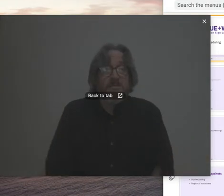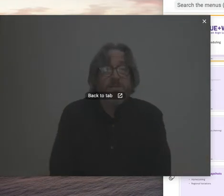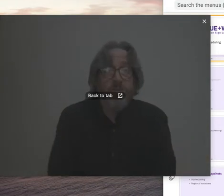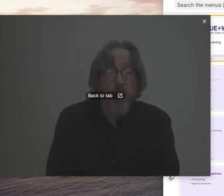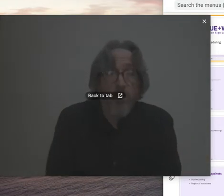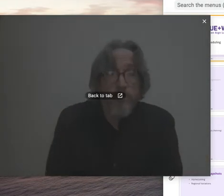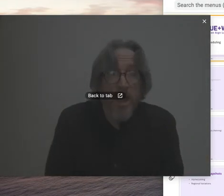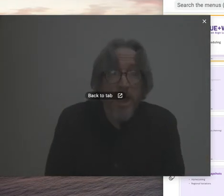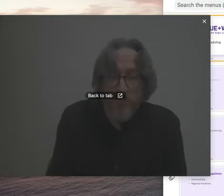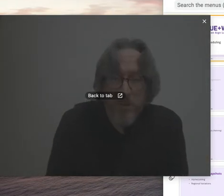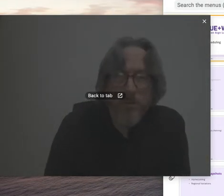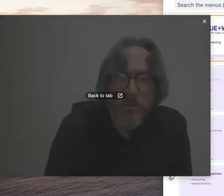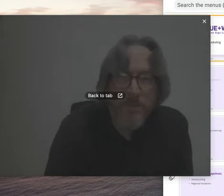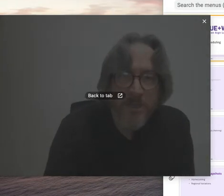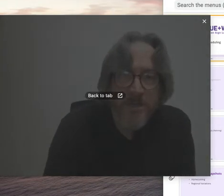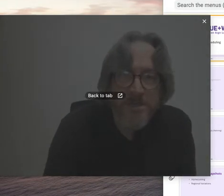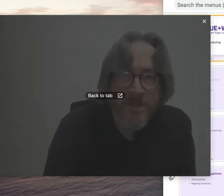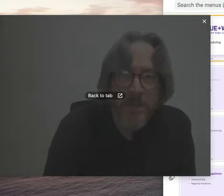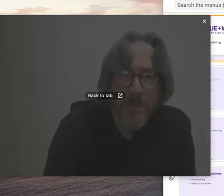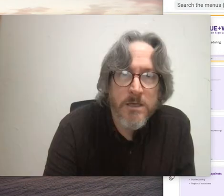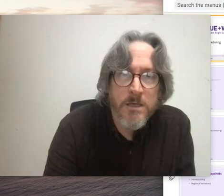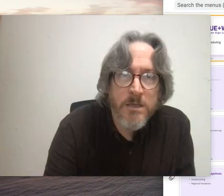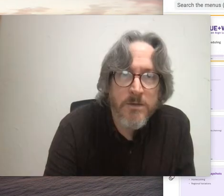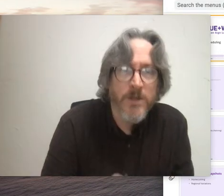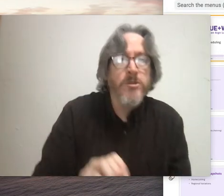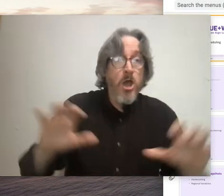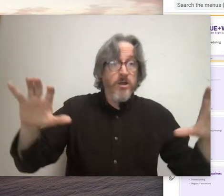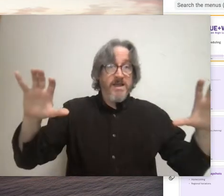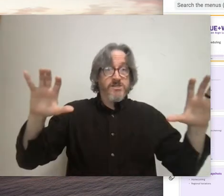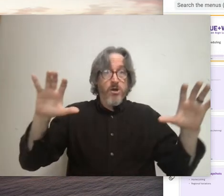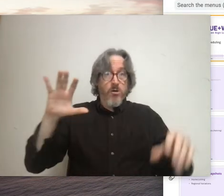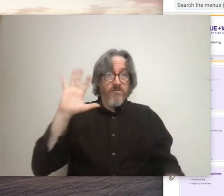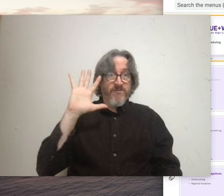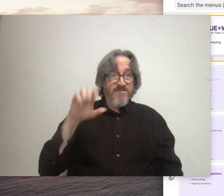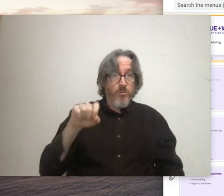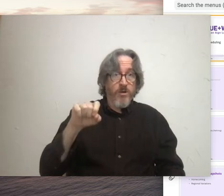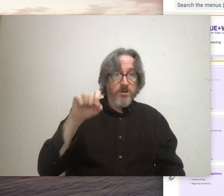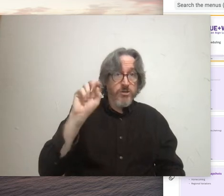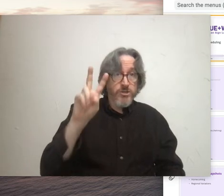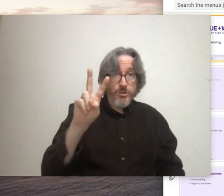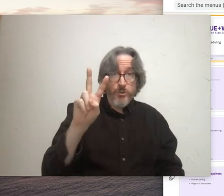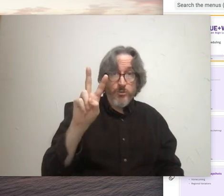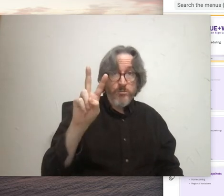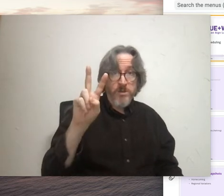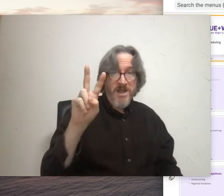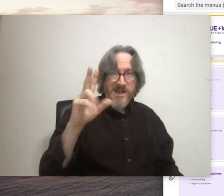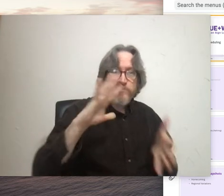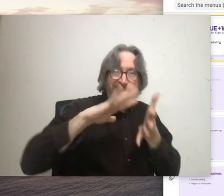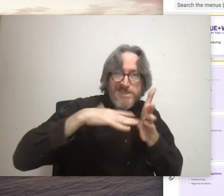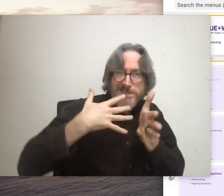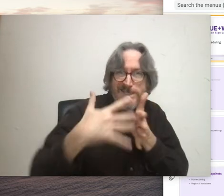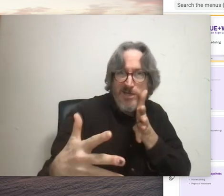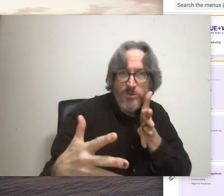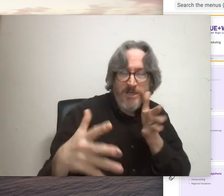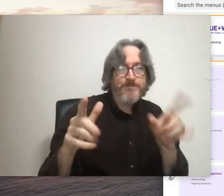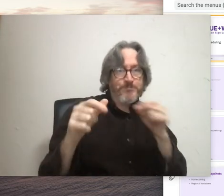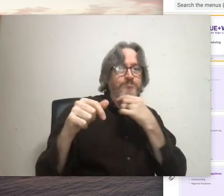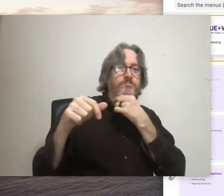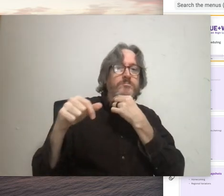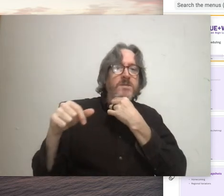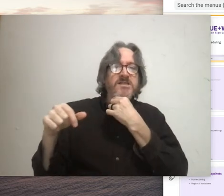Okay, so let me get this thing. There we go. Okay, so 5.2